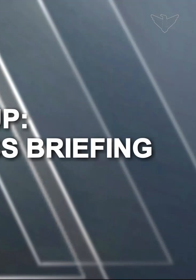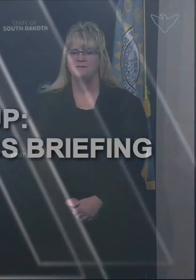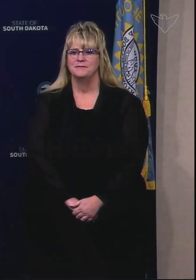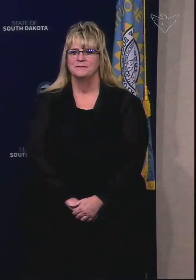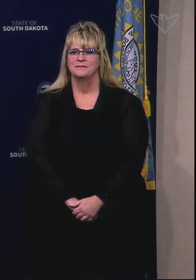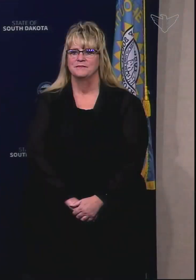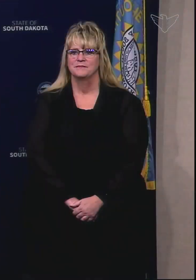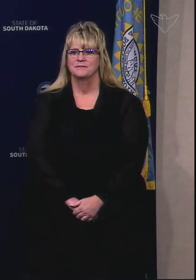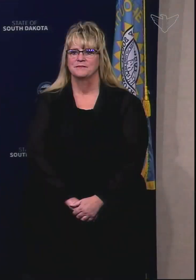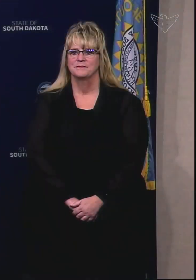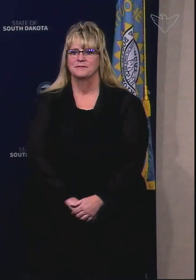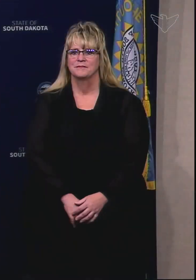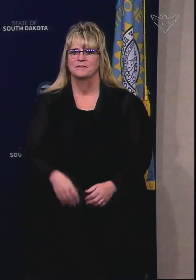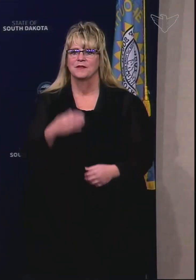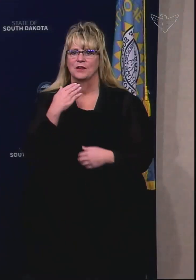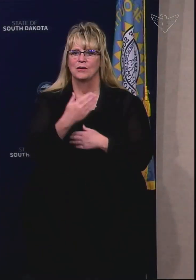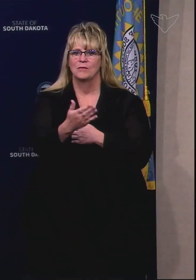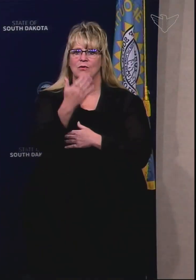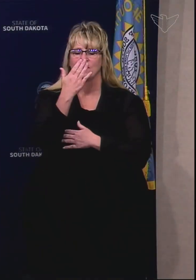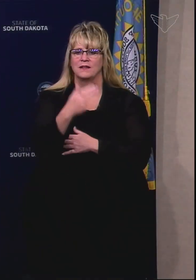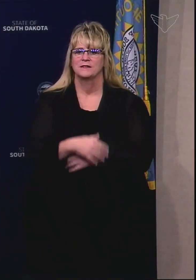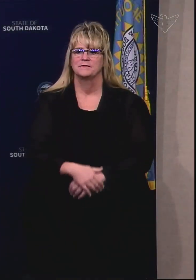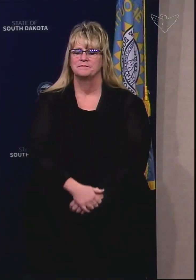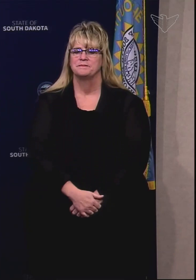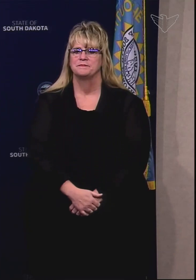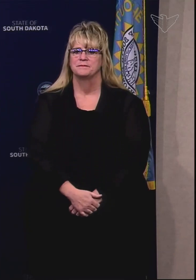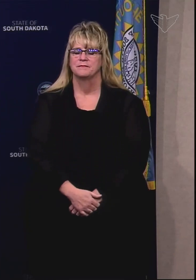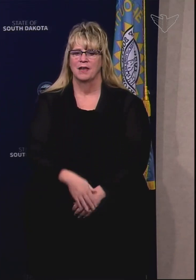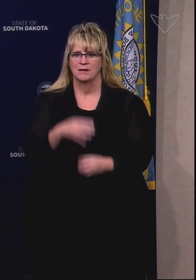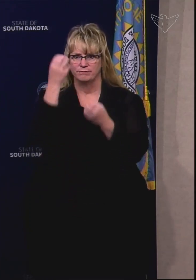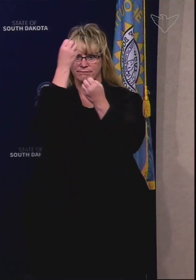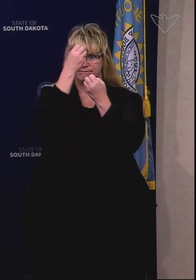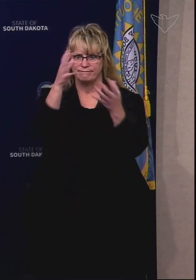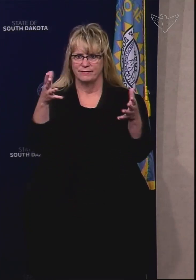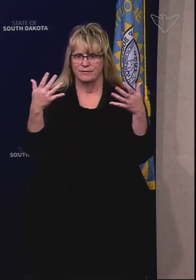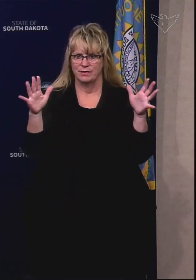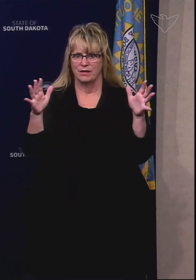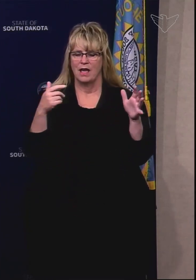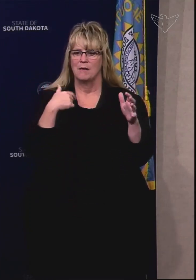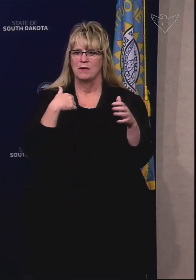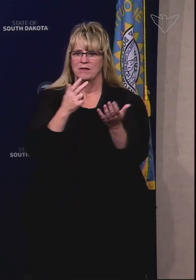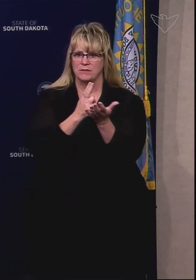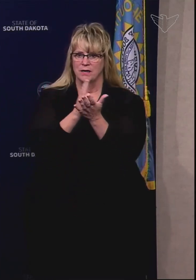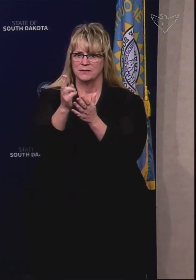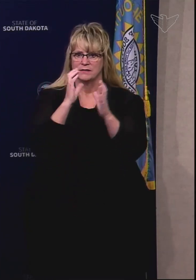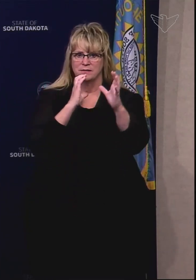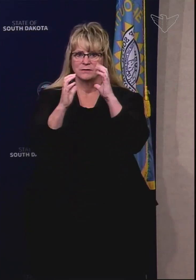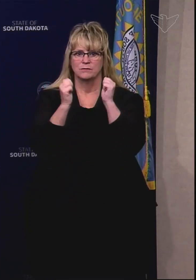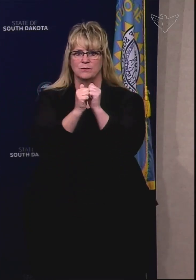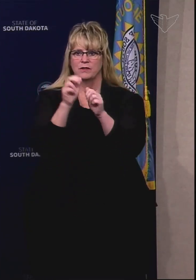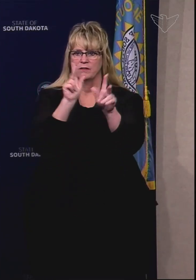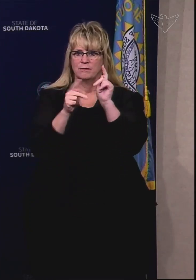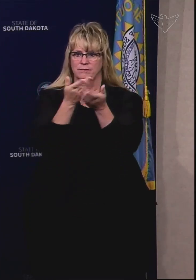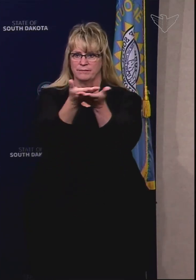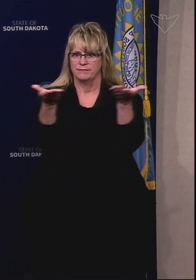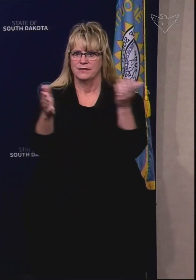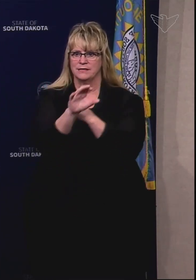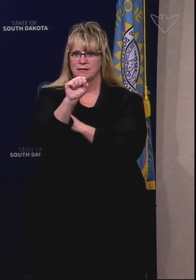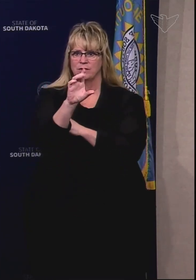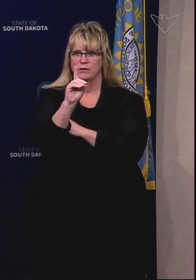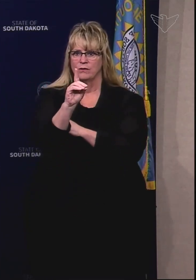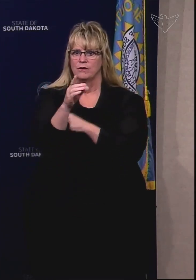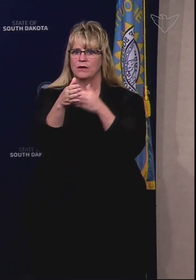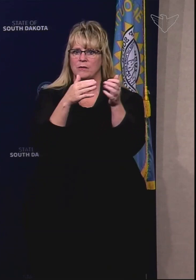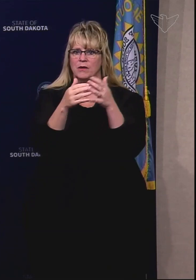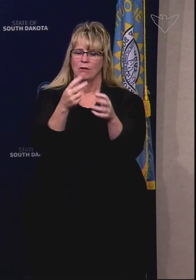Good morning. I've said many times that I'm going to always have honest conversations with the people of South Dakota, no matter how hard